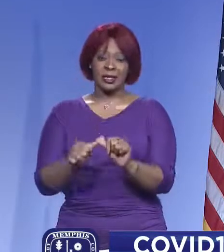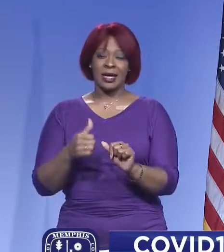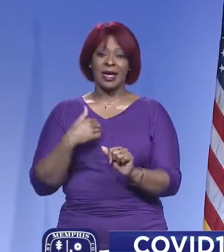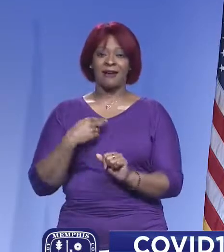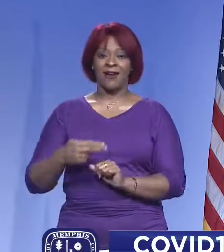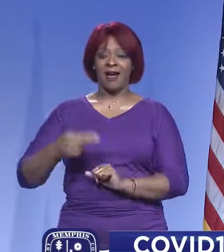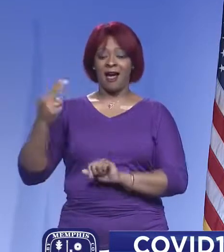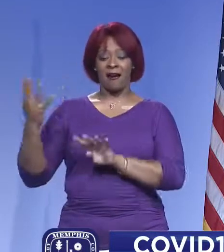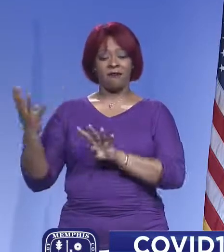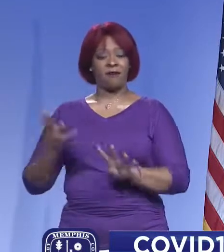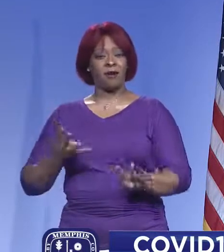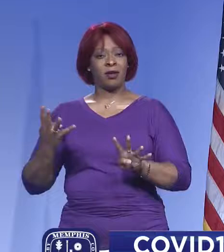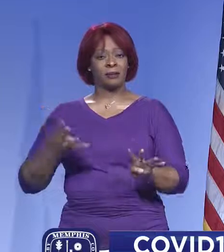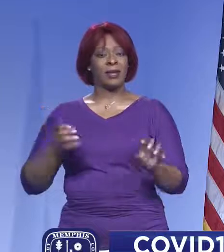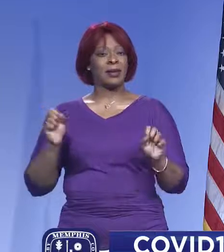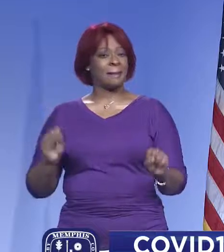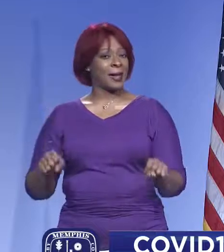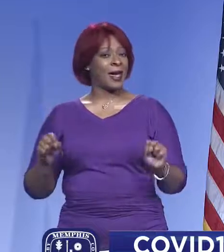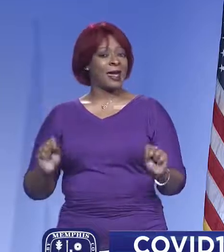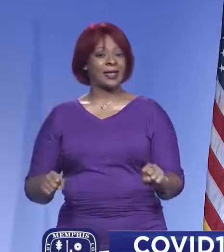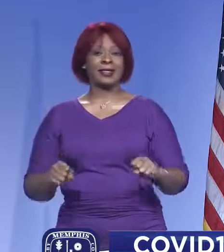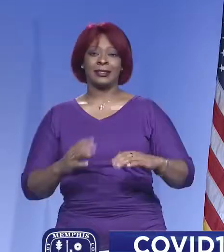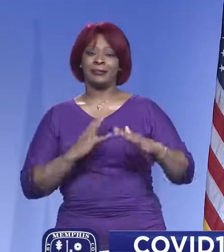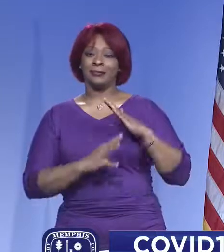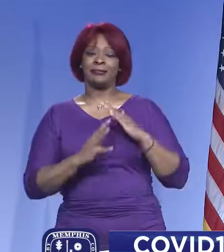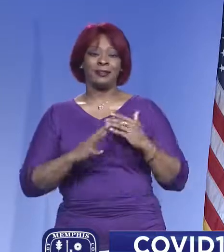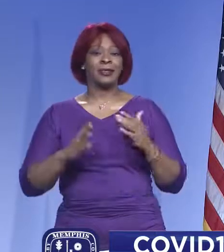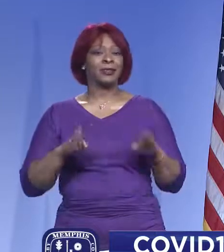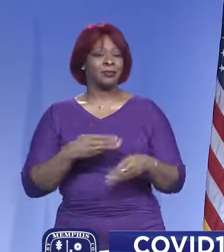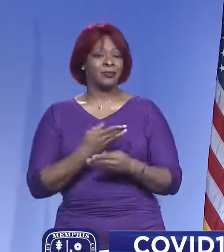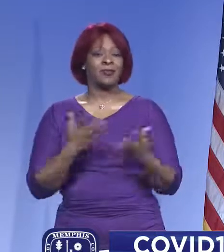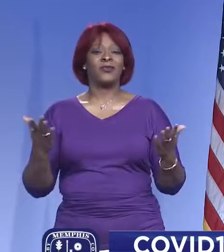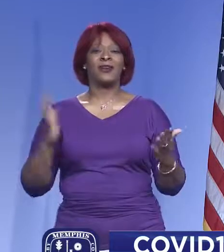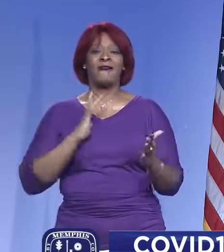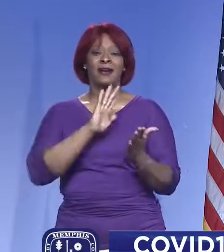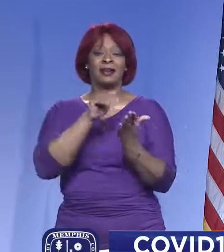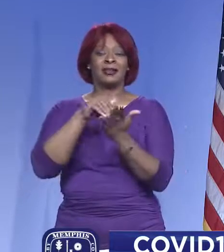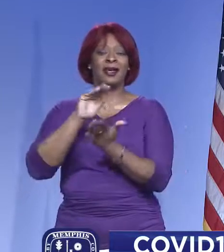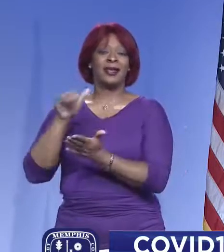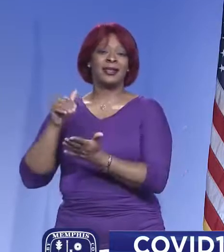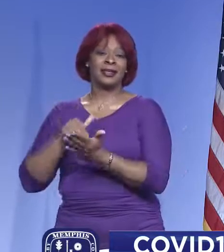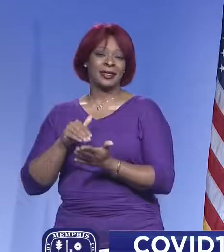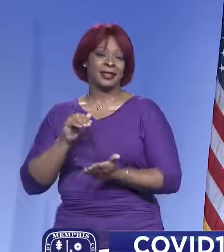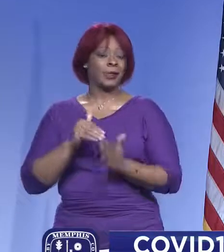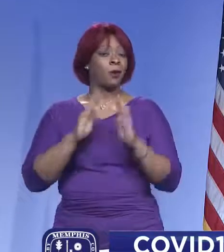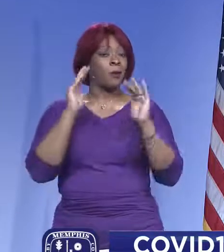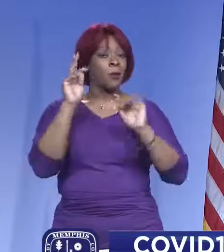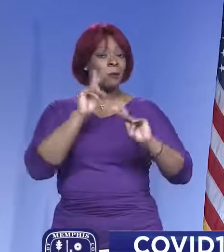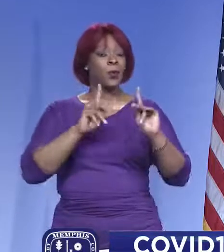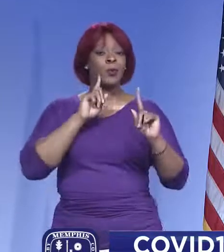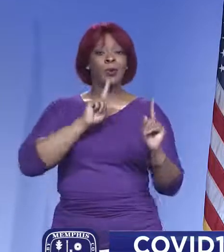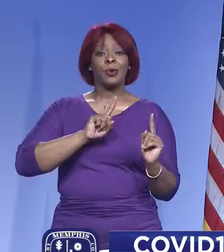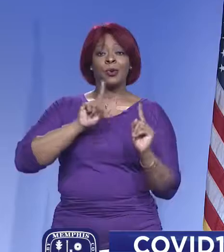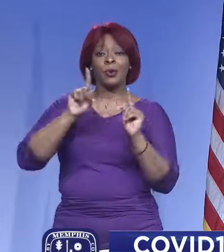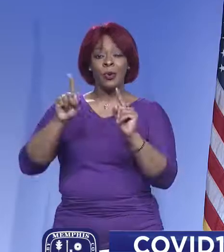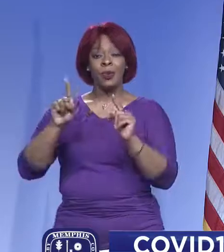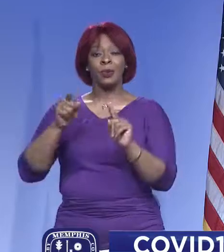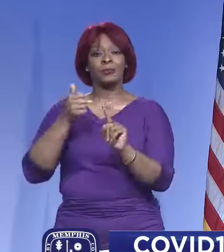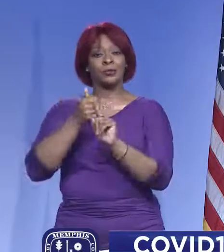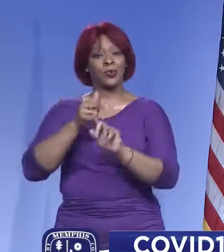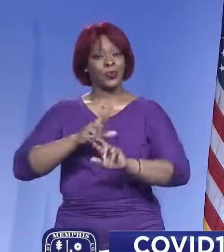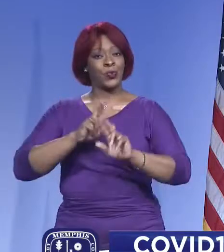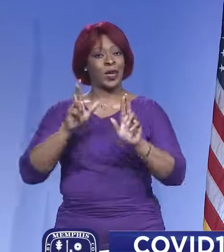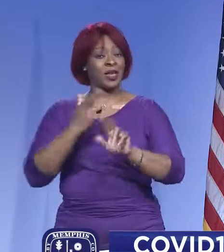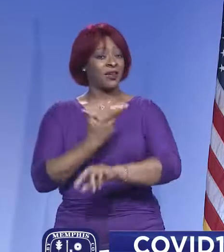high volume of capacity available at all of our sites. And we're hopeful that people will come on out and make themselves